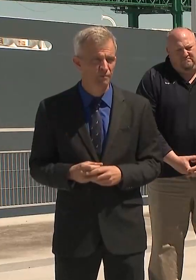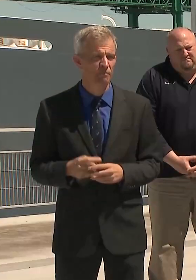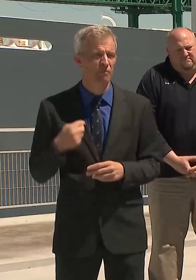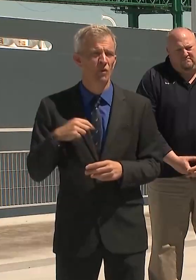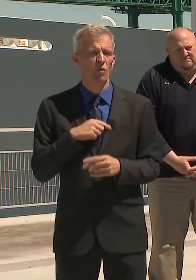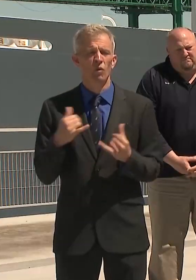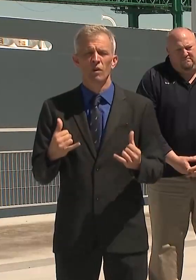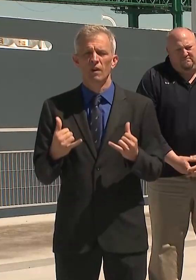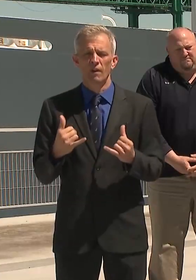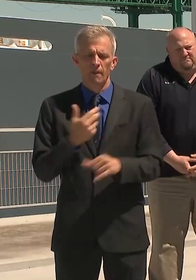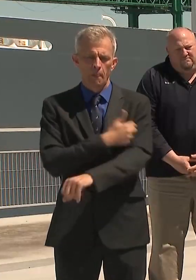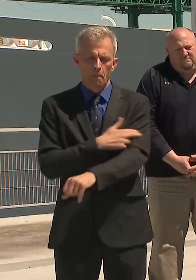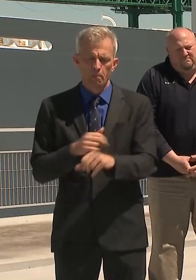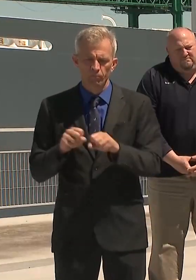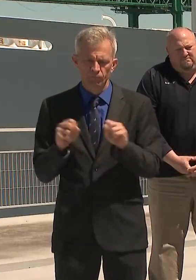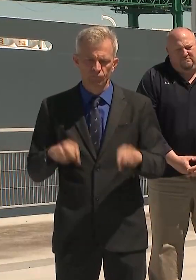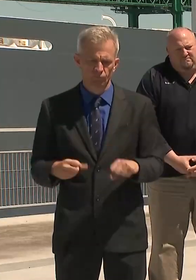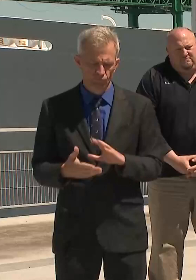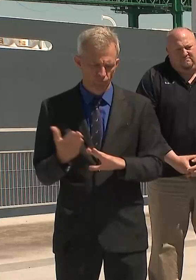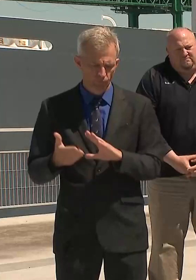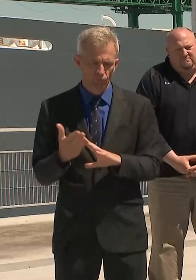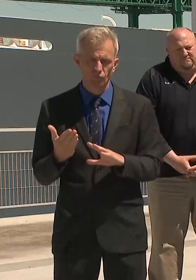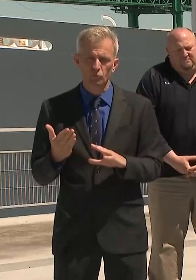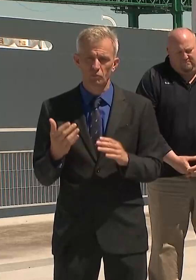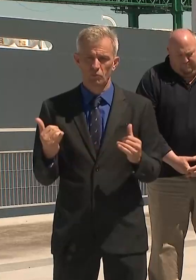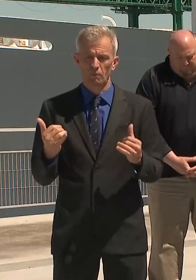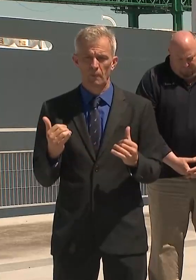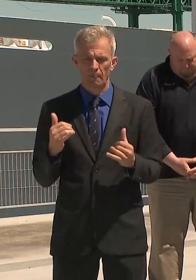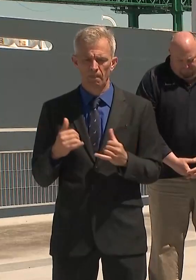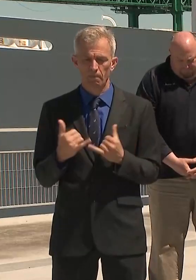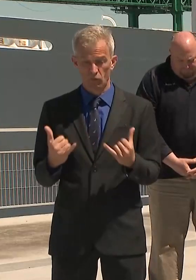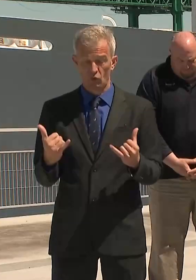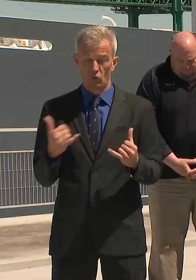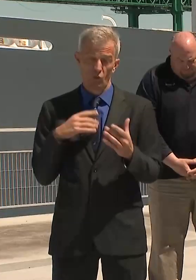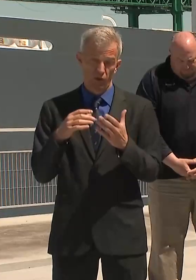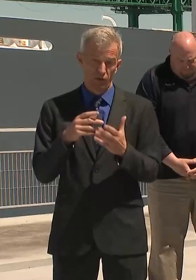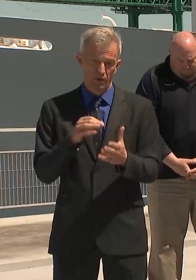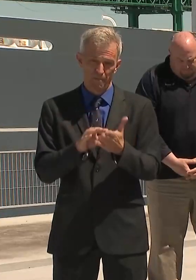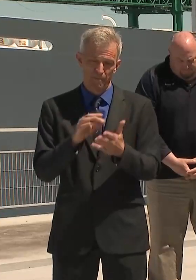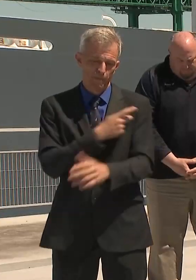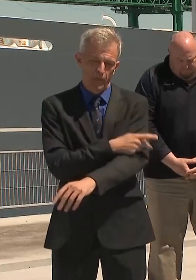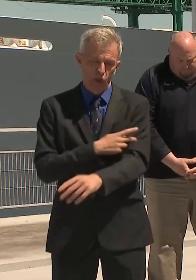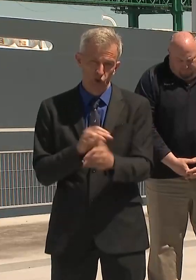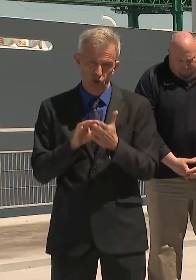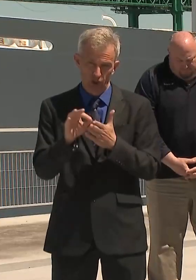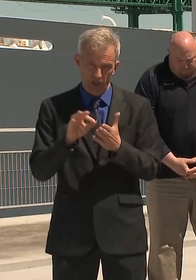a hospital system that has today, in the census earlier this morning,